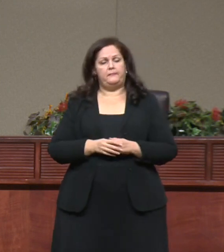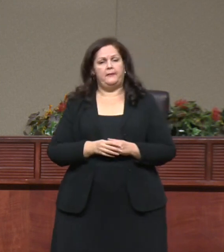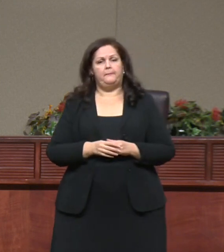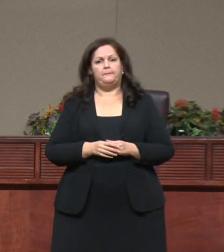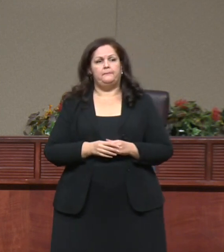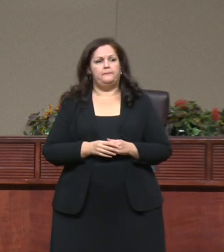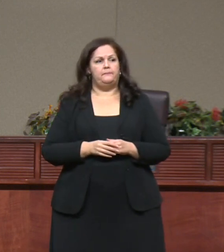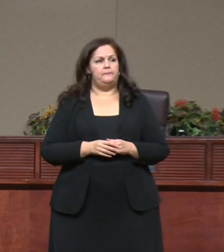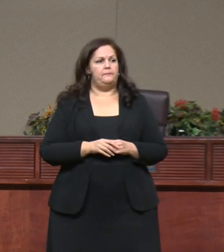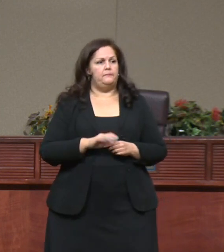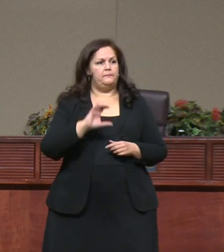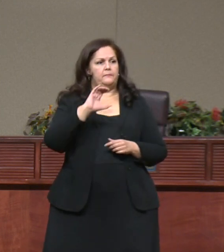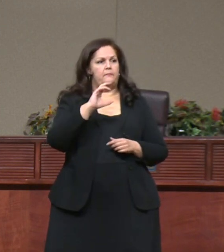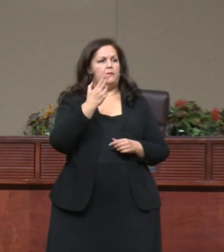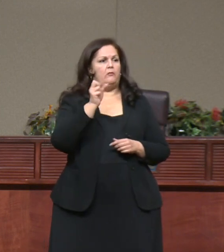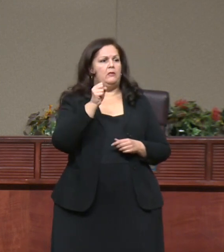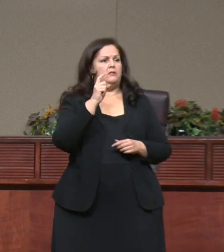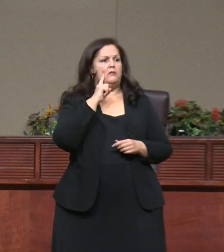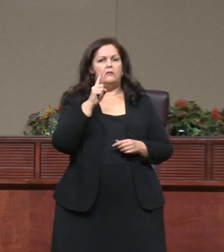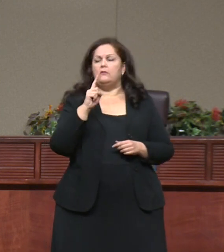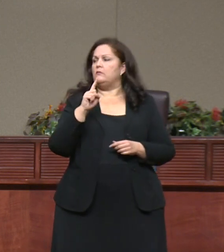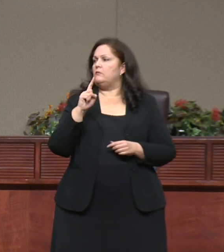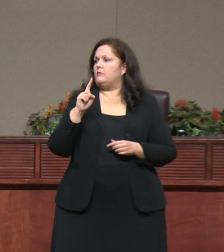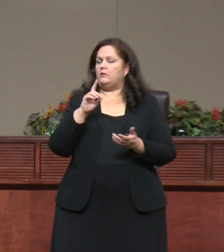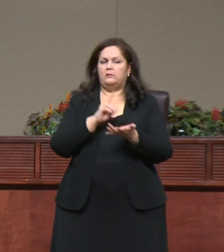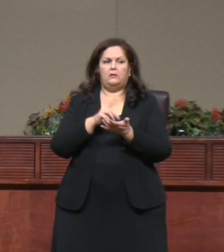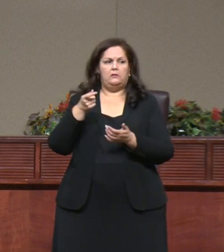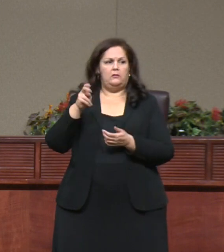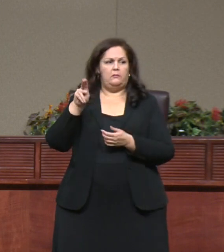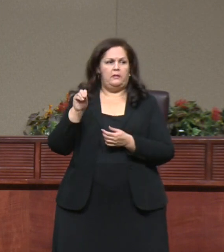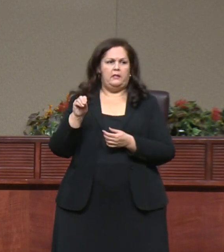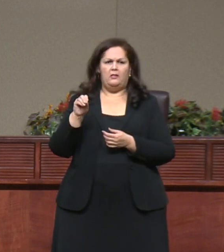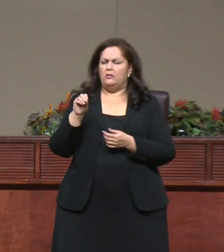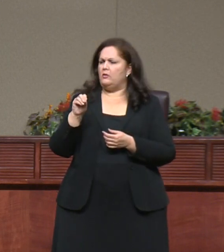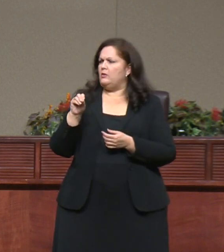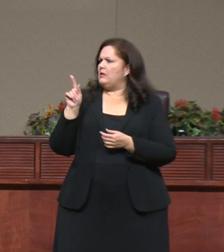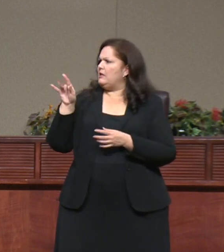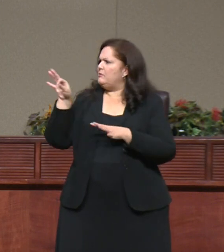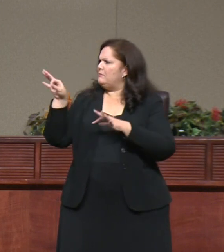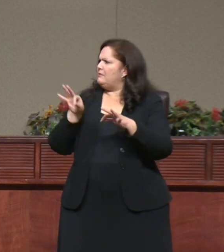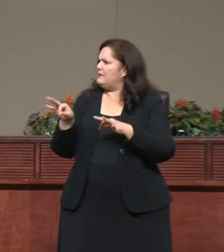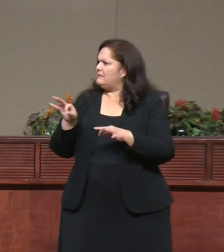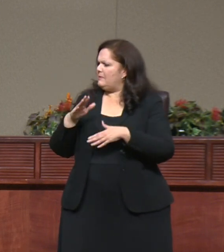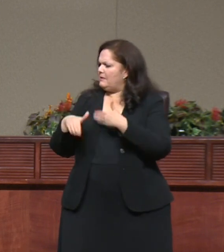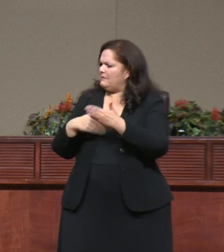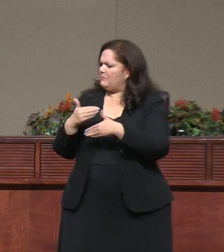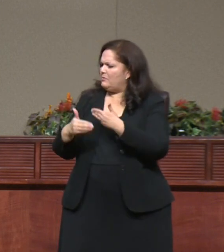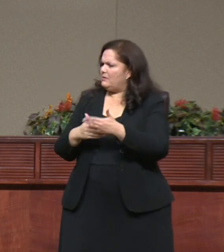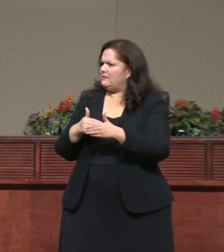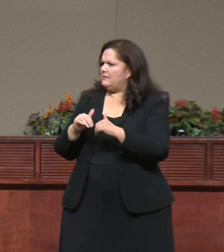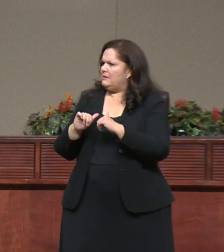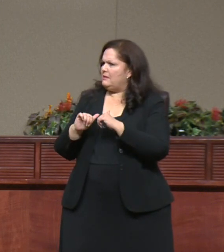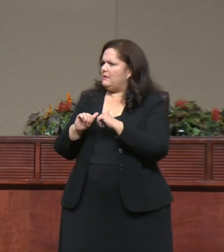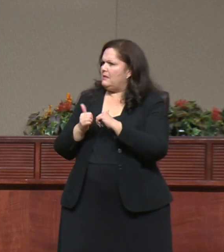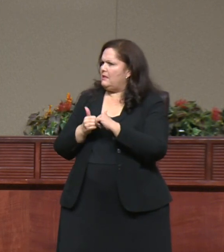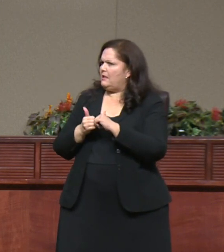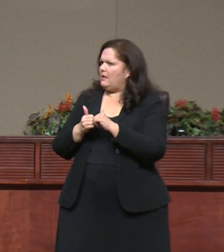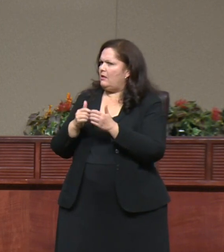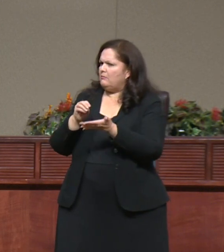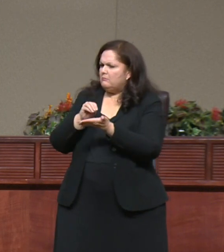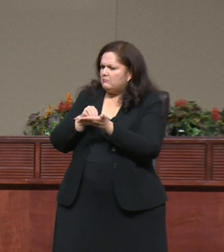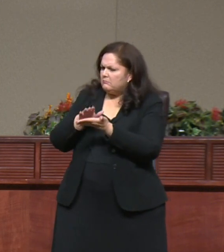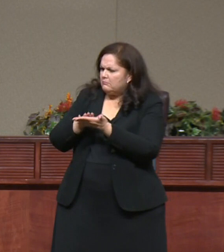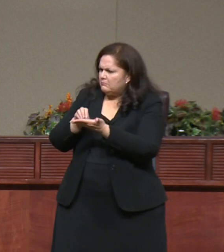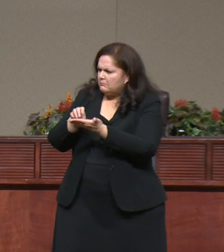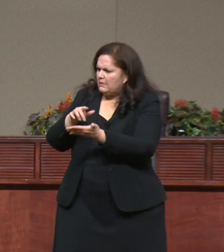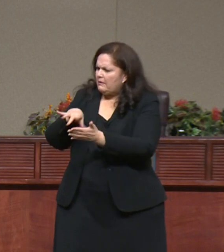Chris Gordaro, West News. This question is for Dr. Pino as well. Can you just take us through the process of how the contact tracers determined that a birthday party